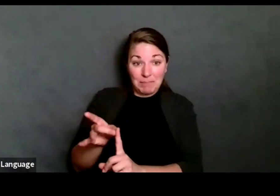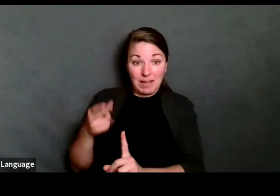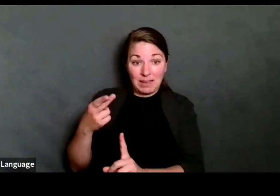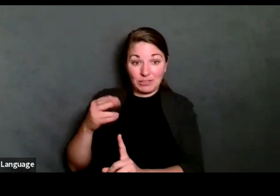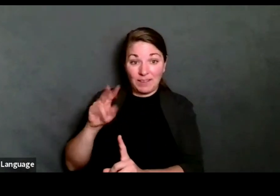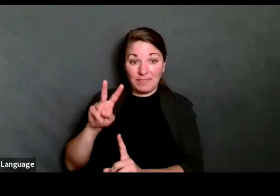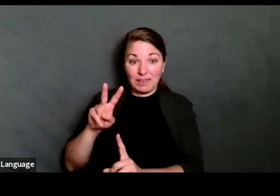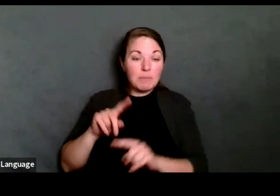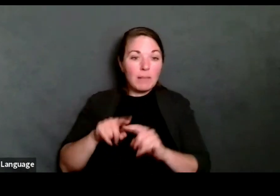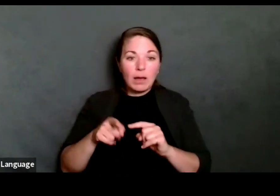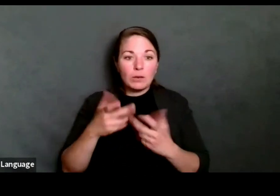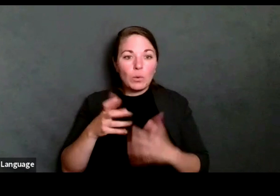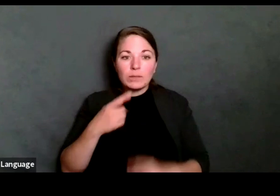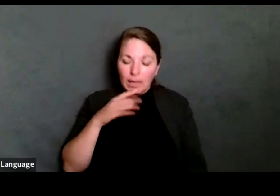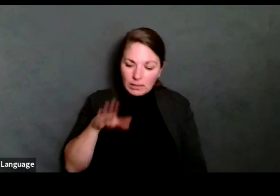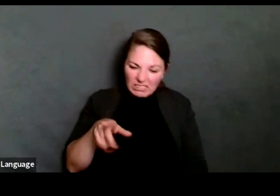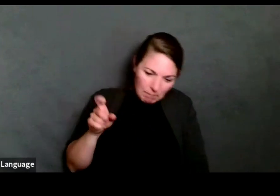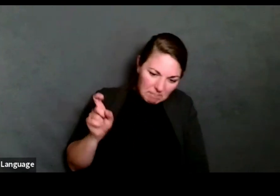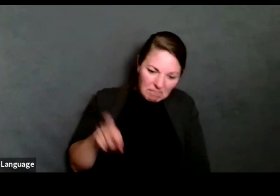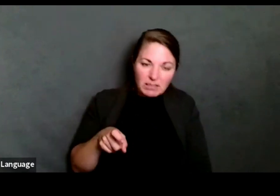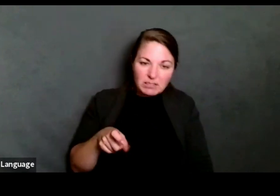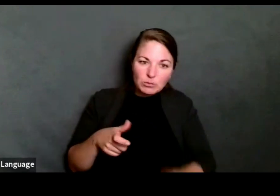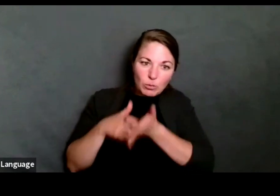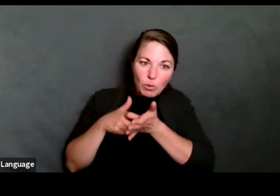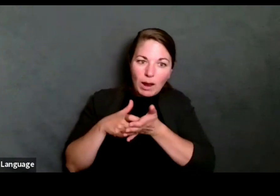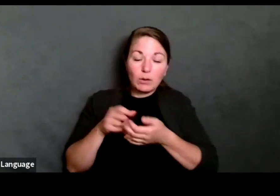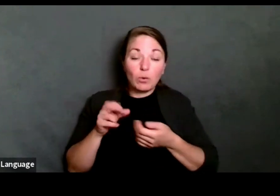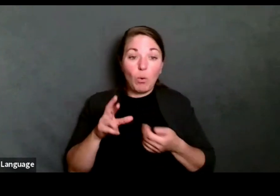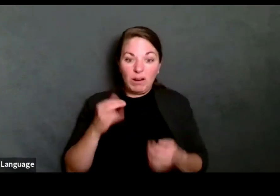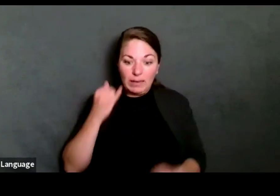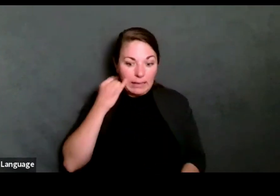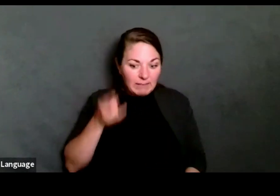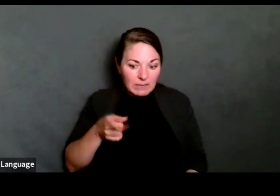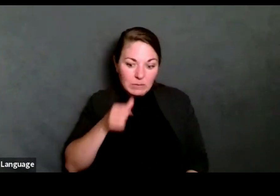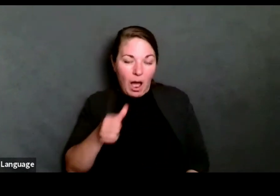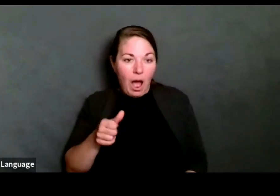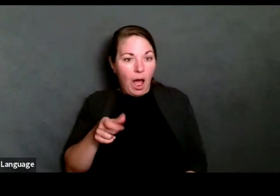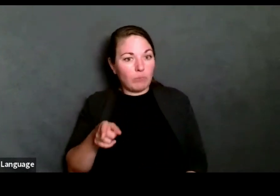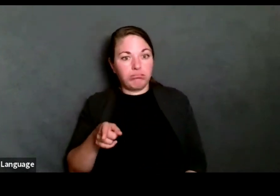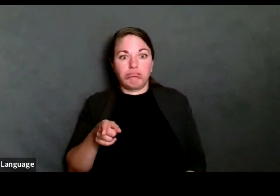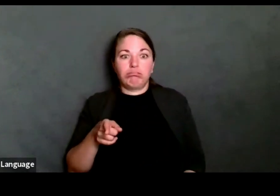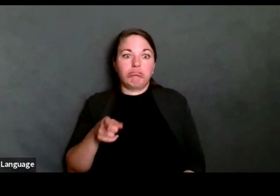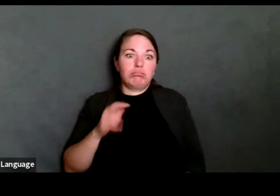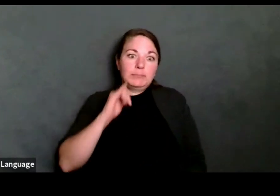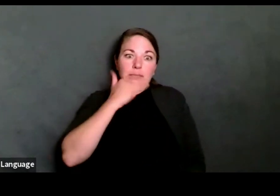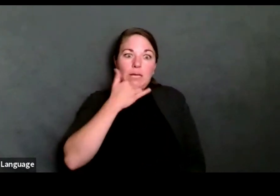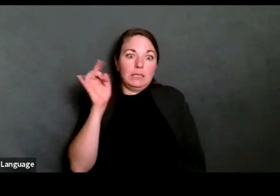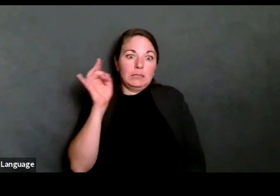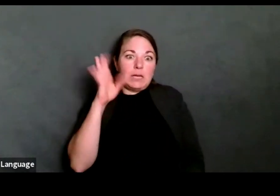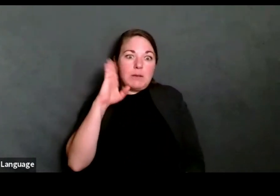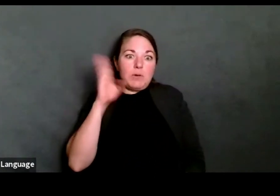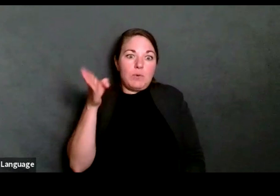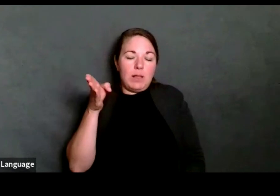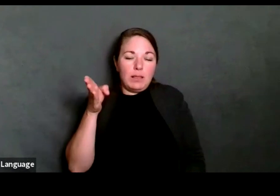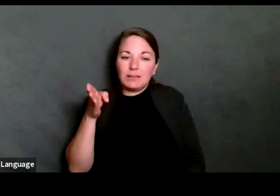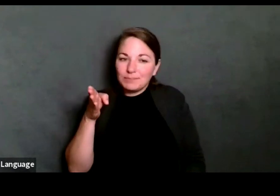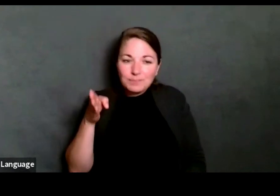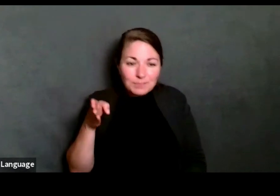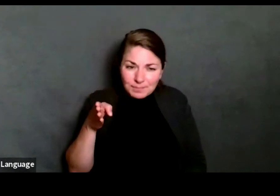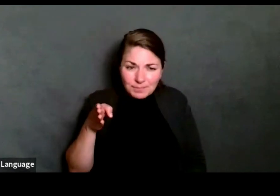have to do this," or "If you don't do this, you're making a mistake." Instead, we can